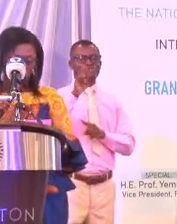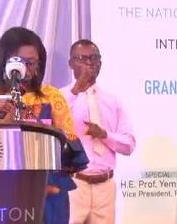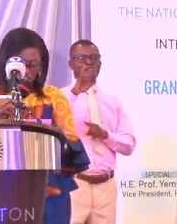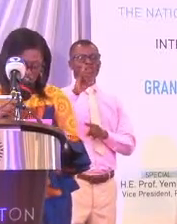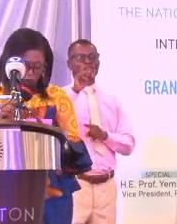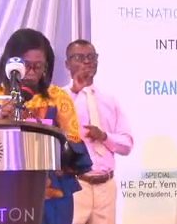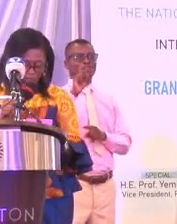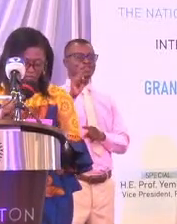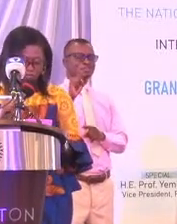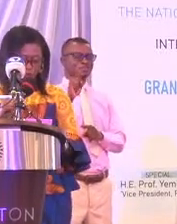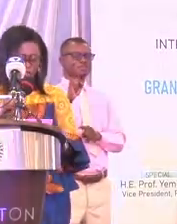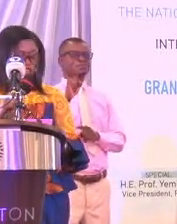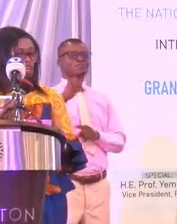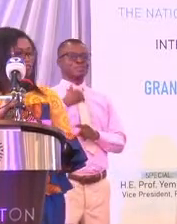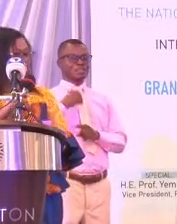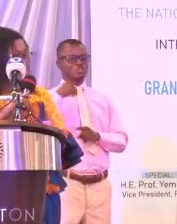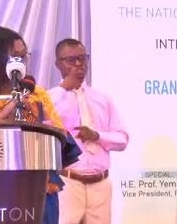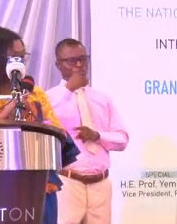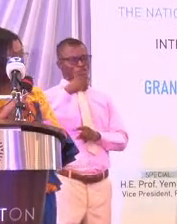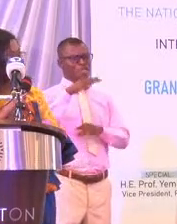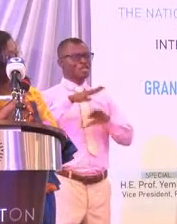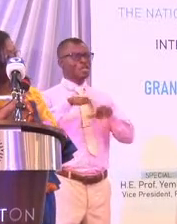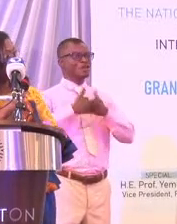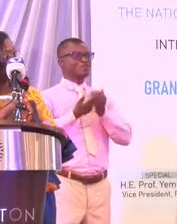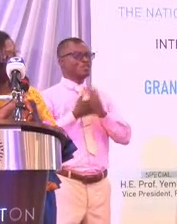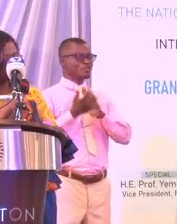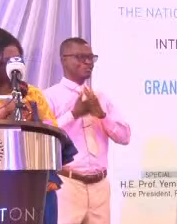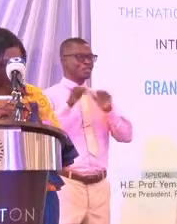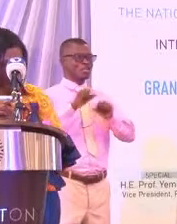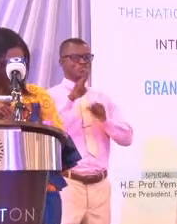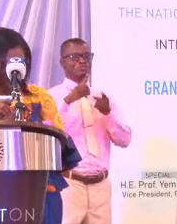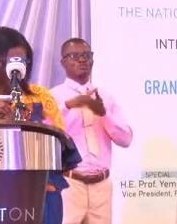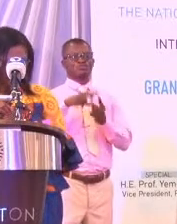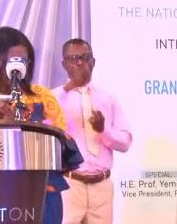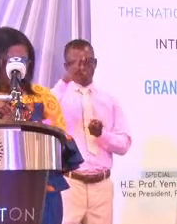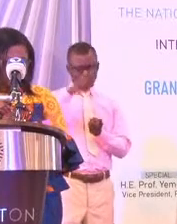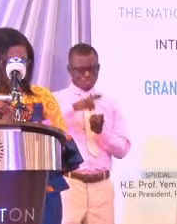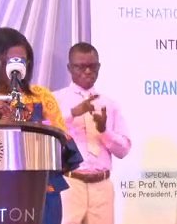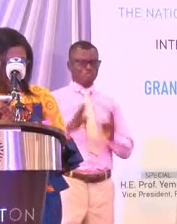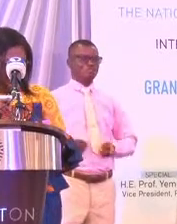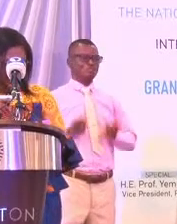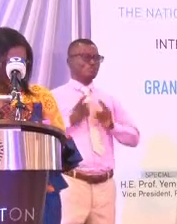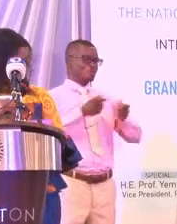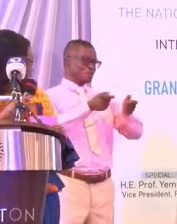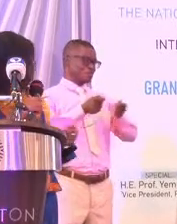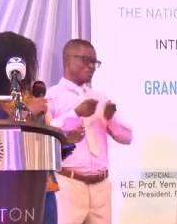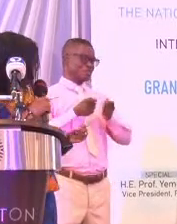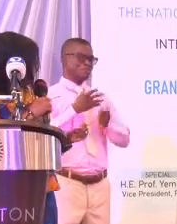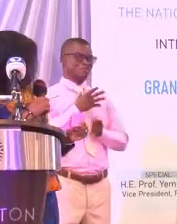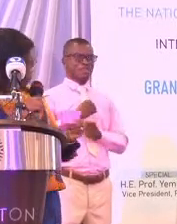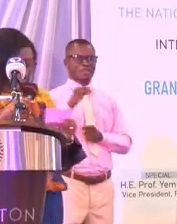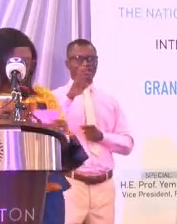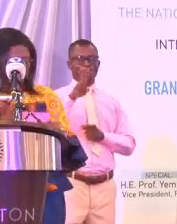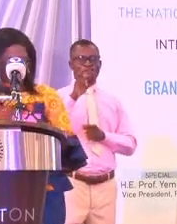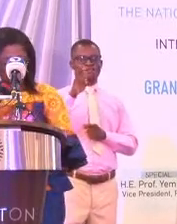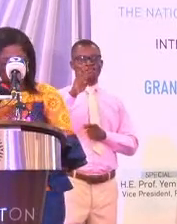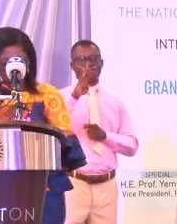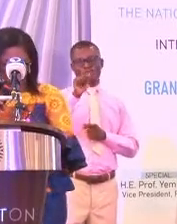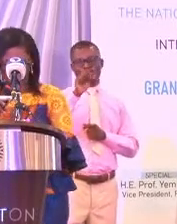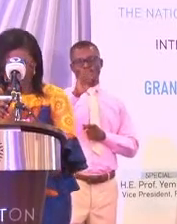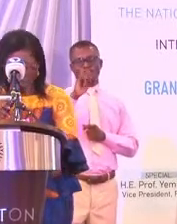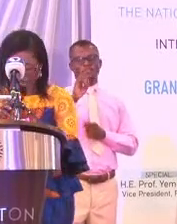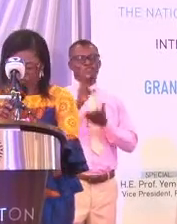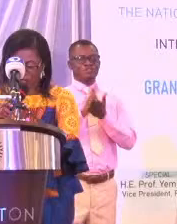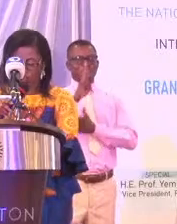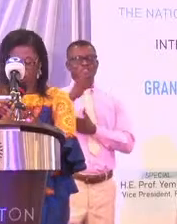how technology combats human trafficking, can be used to combat human trafficking, while that's Veritas University, while Bayes